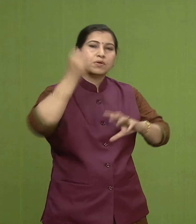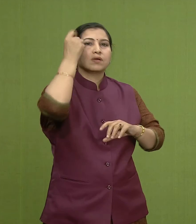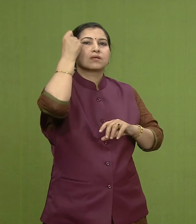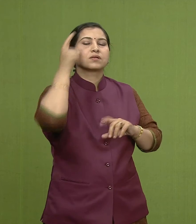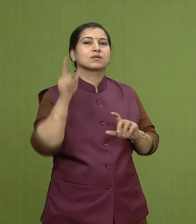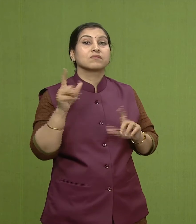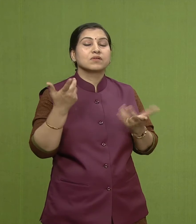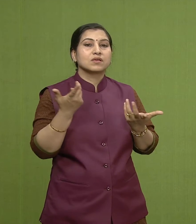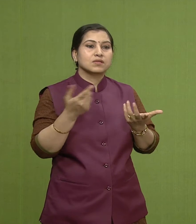her basic nature.